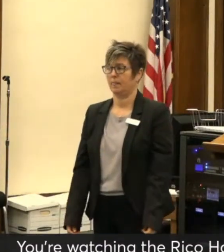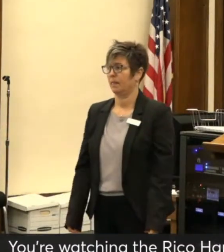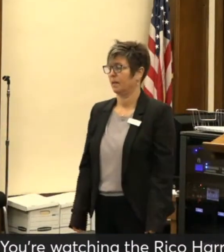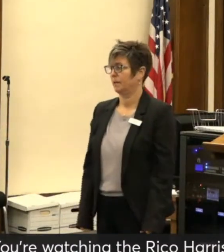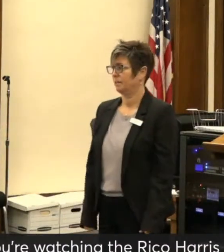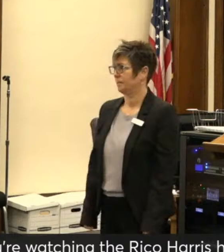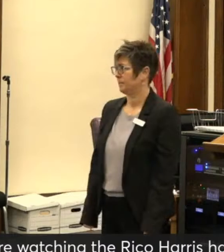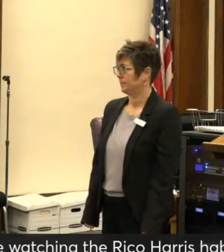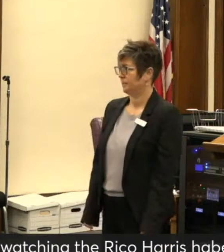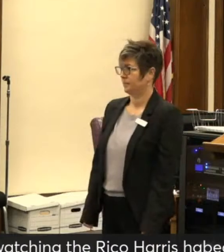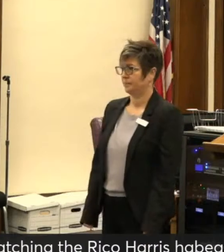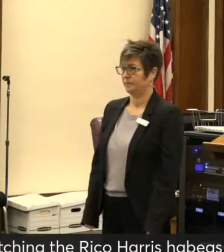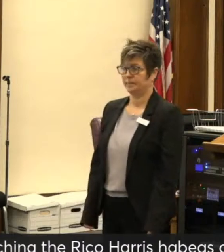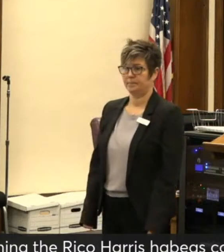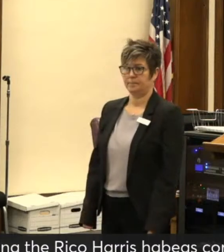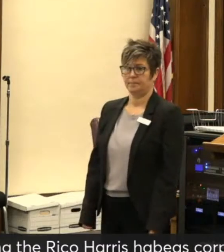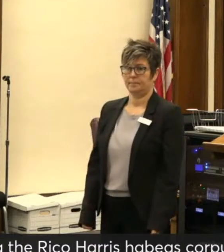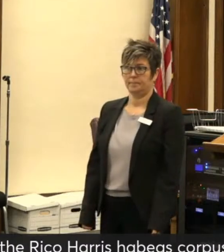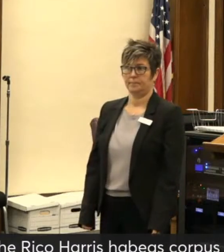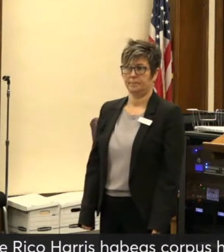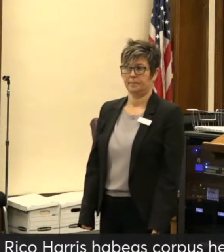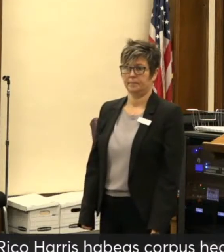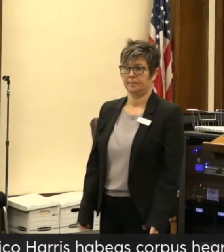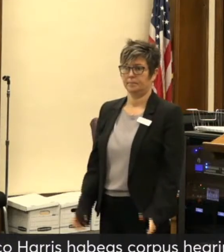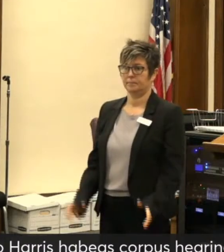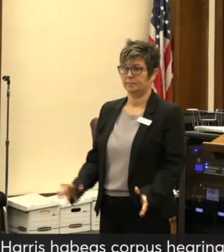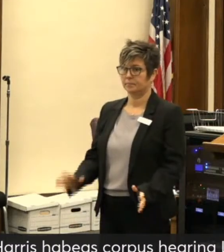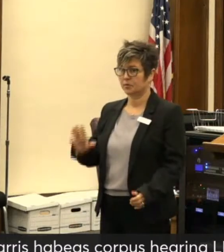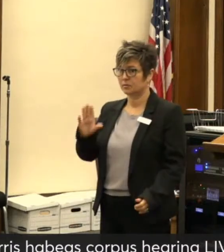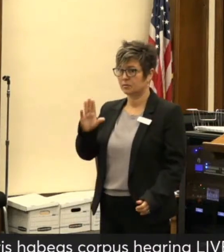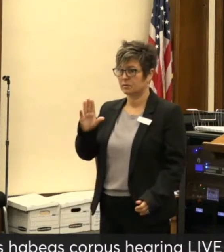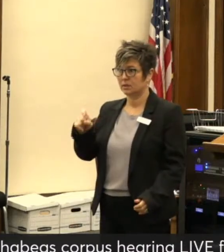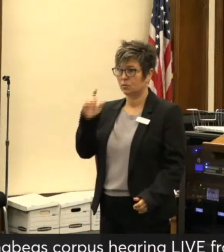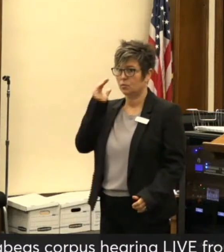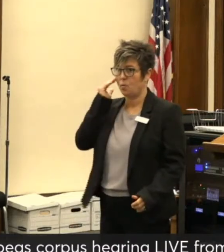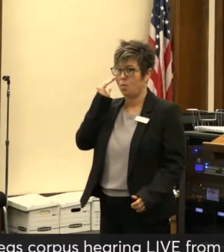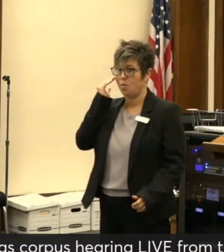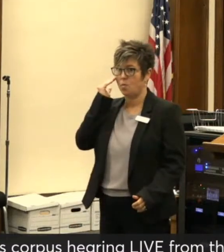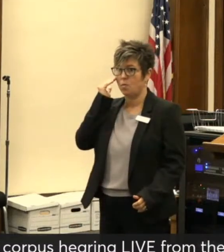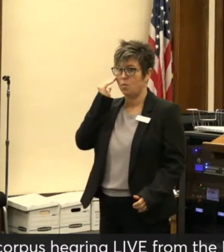we'll just kind of operate on that. That would be around